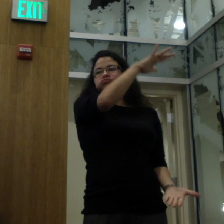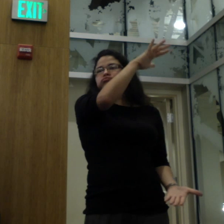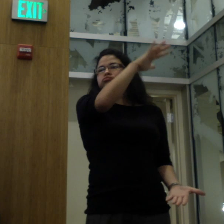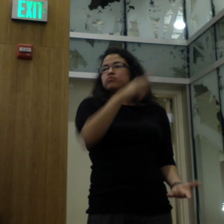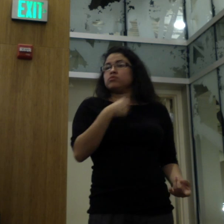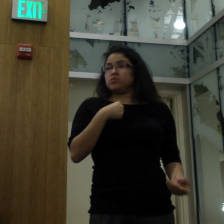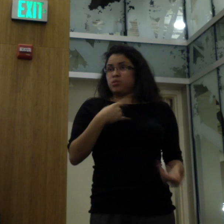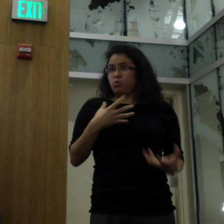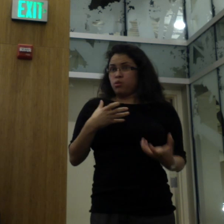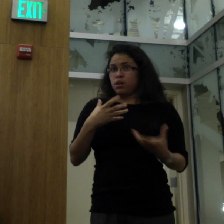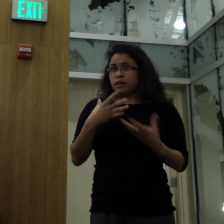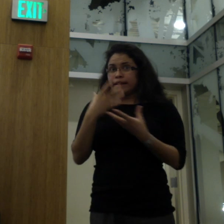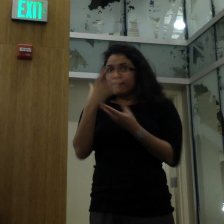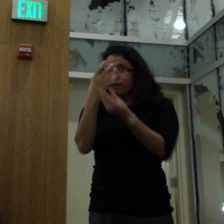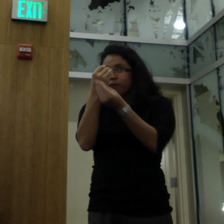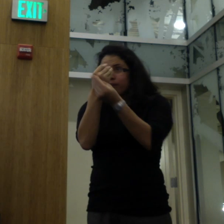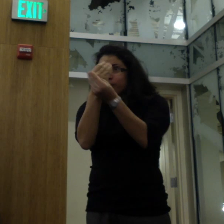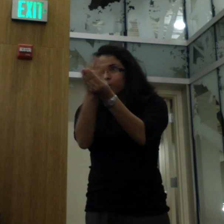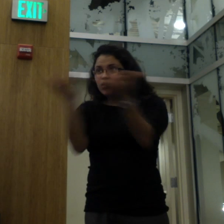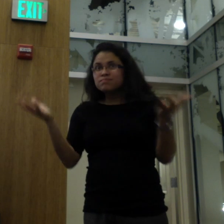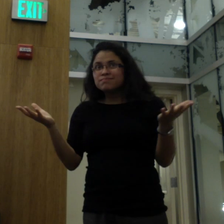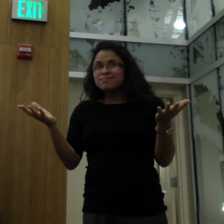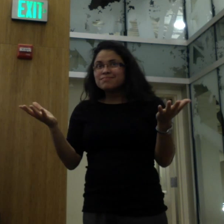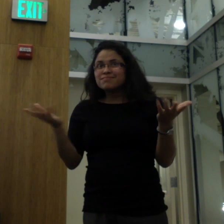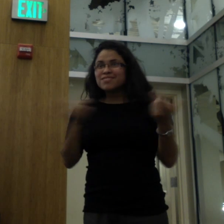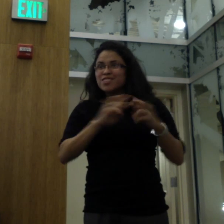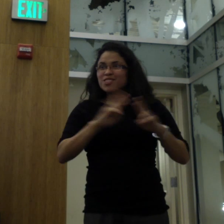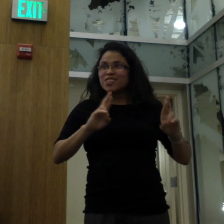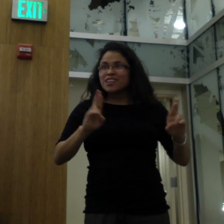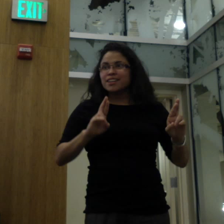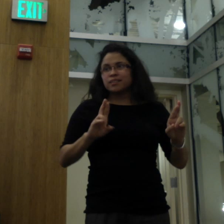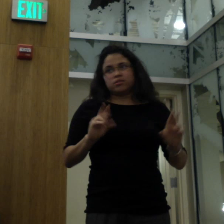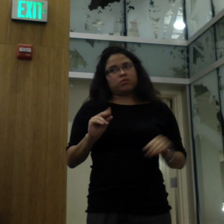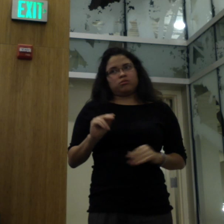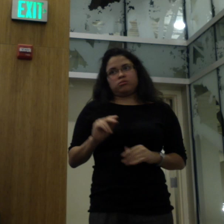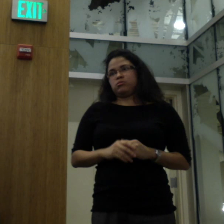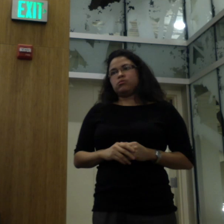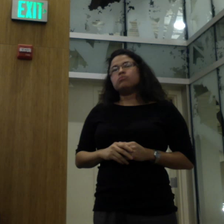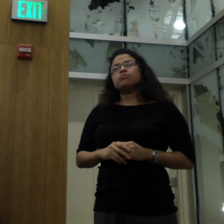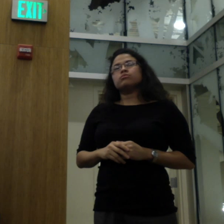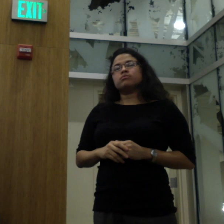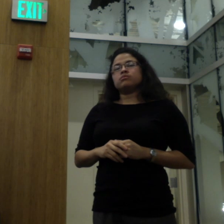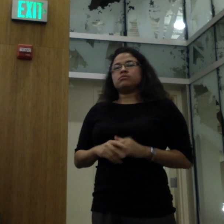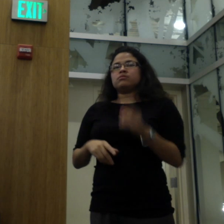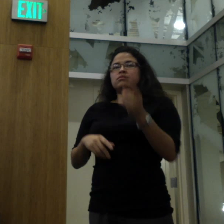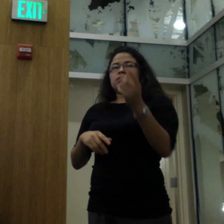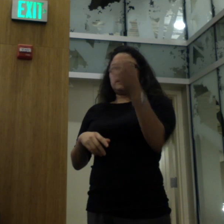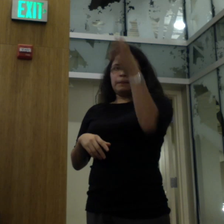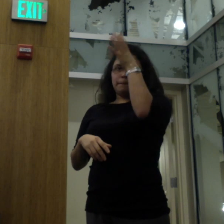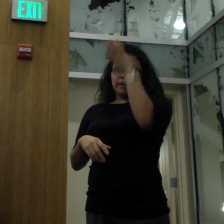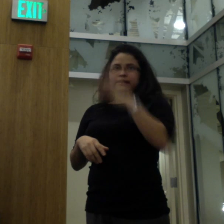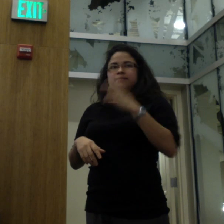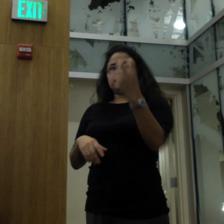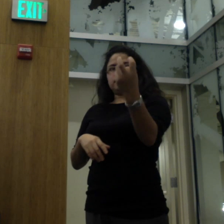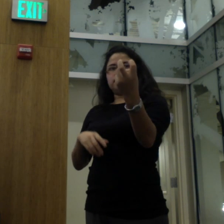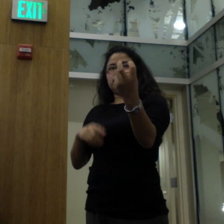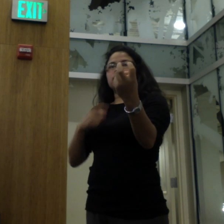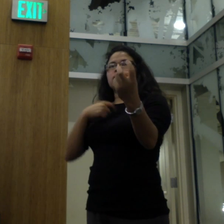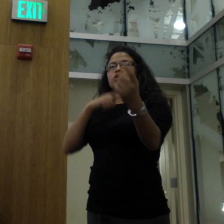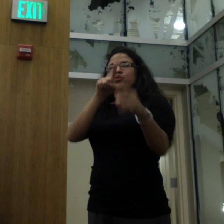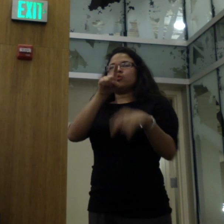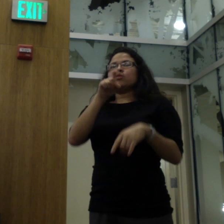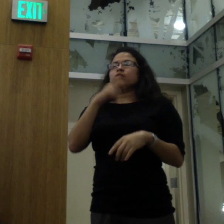to let everyone know that you're ready to go? You kind of need to look like everybody else. I'm from